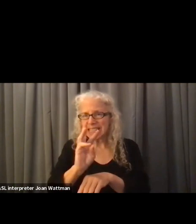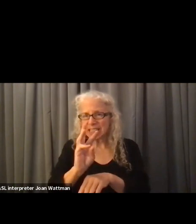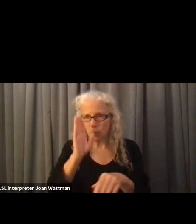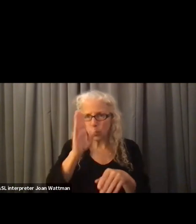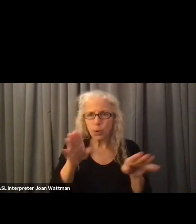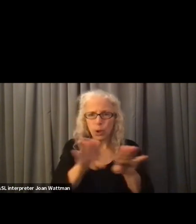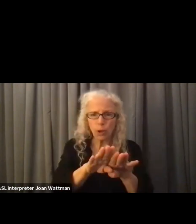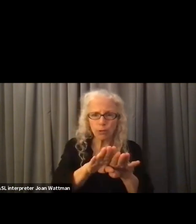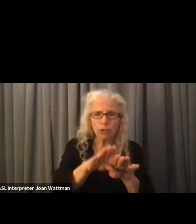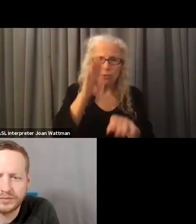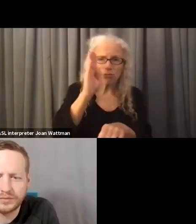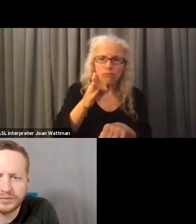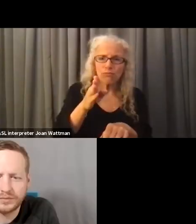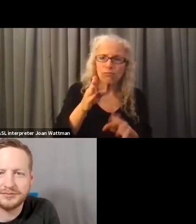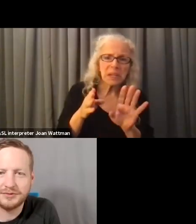tonight?